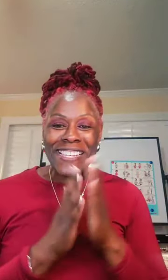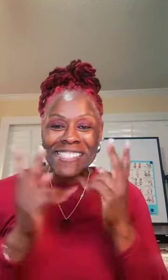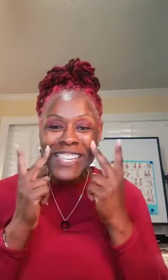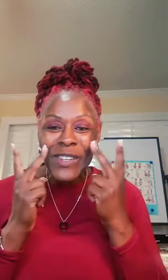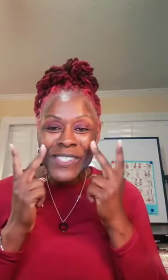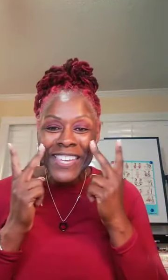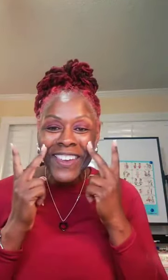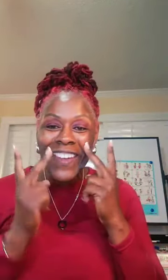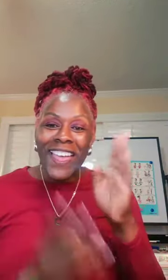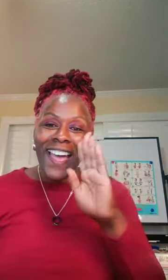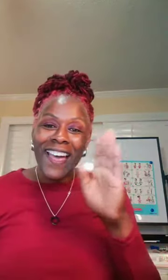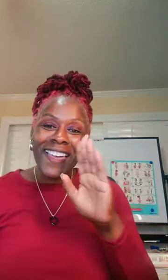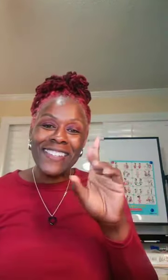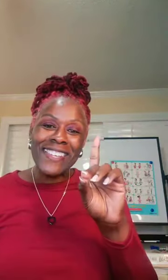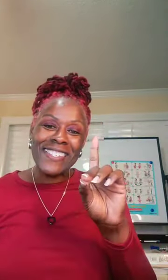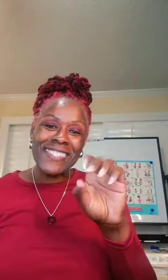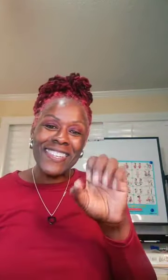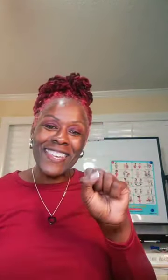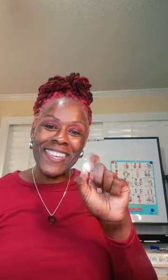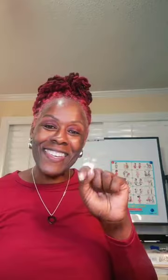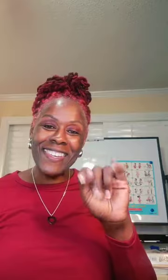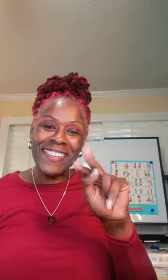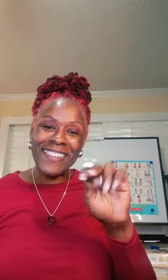see who's here. Hi, Destiny.